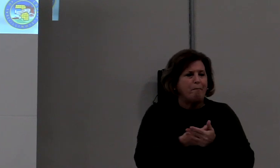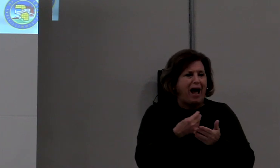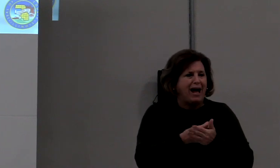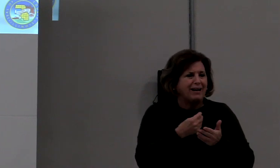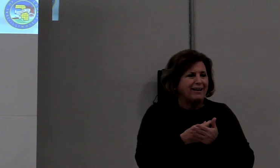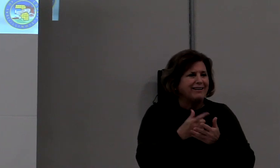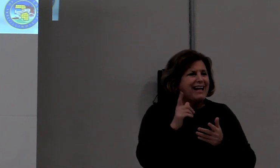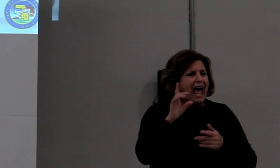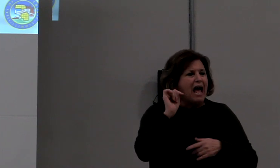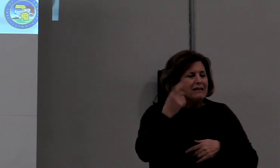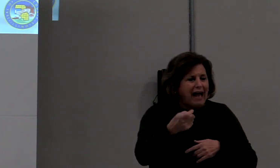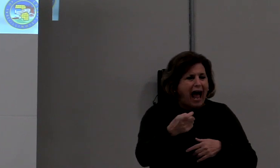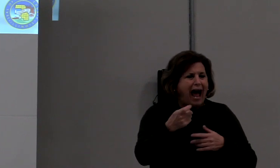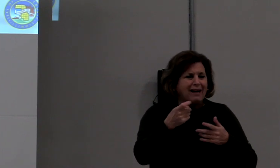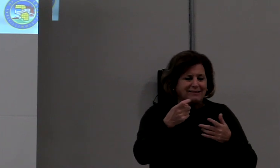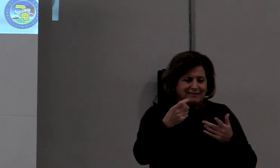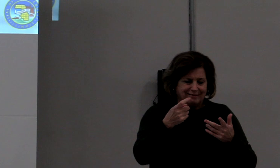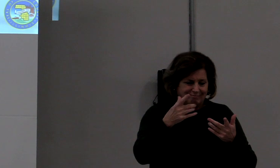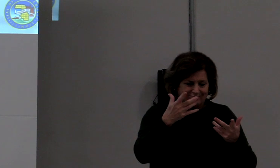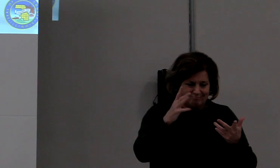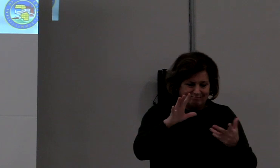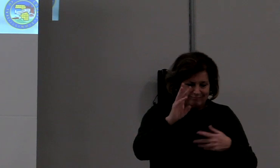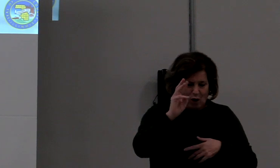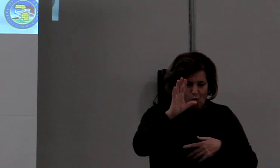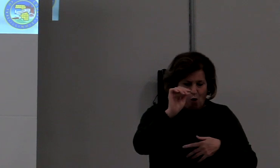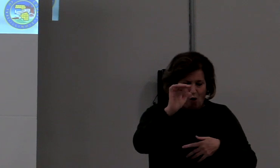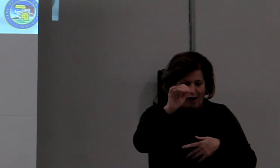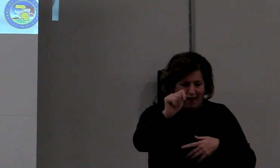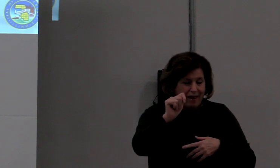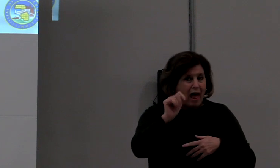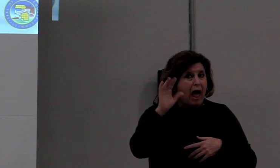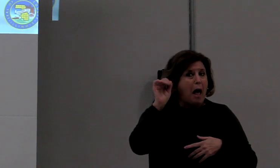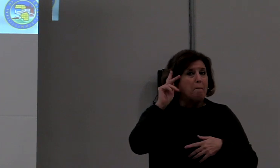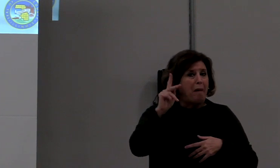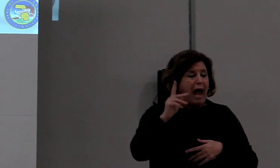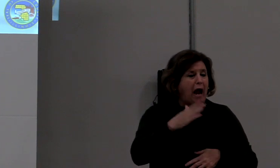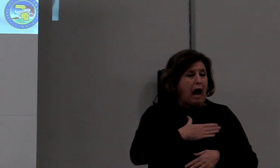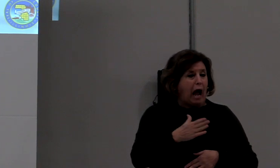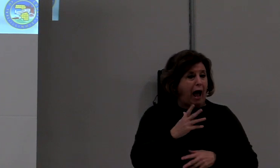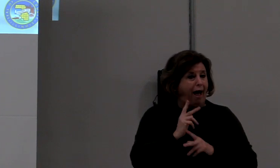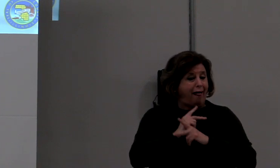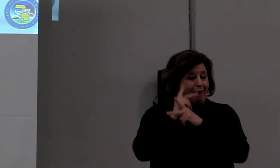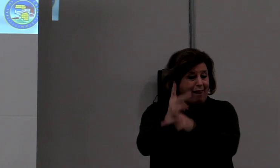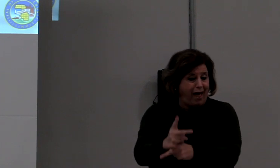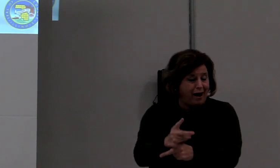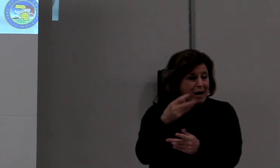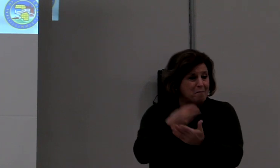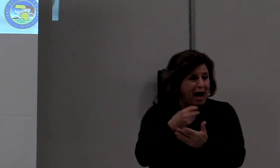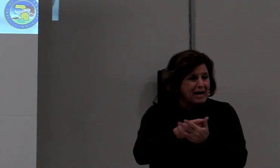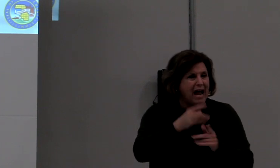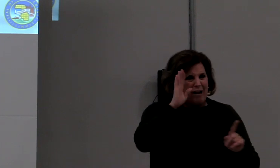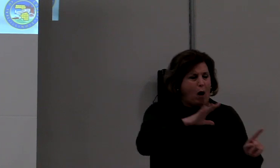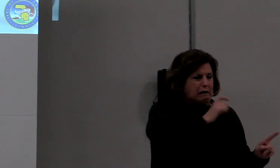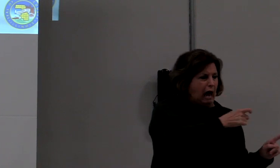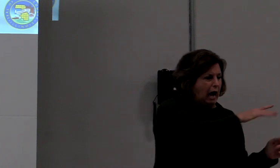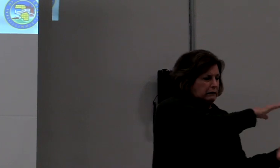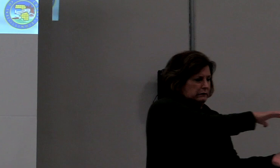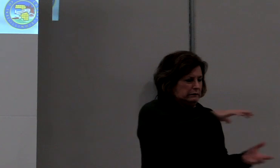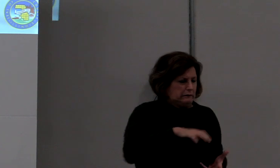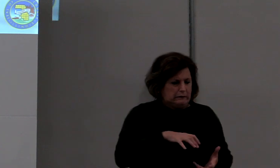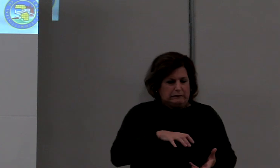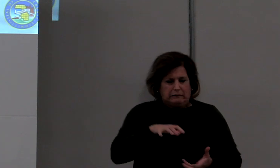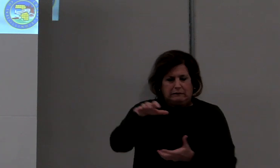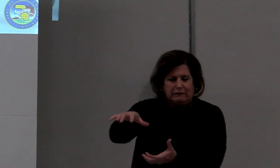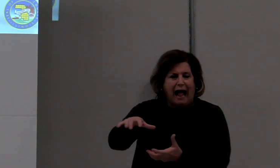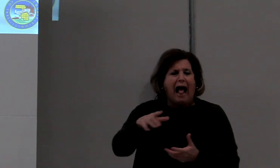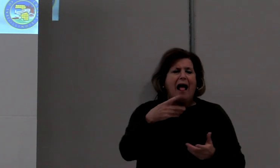They're called tax anticipation warrants. The lenders will lend money in anticipation of the tax money coming in. They know the